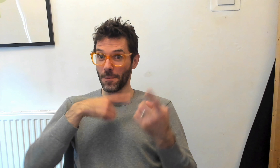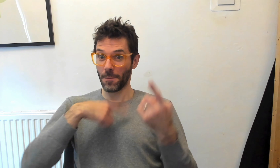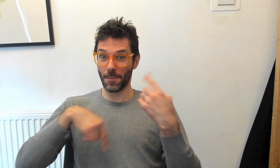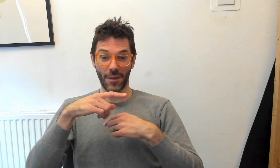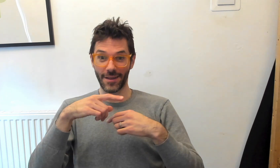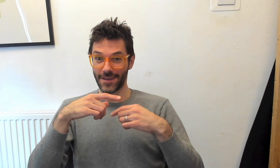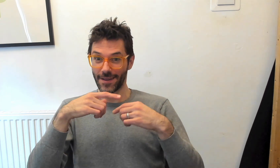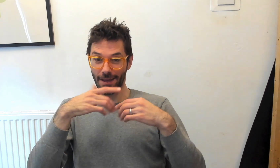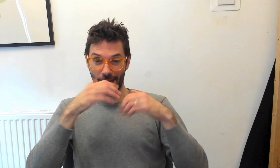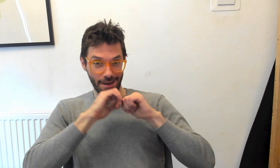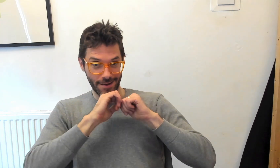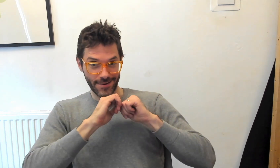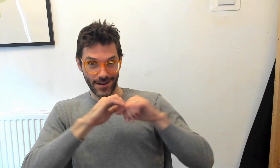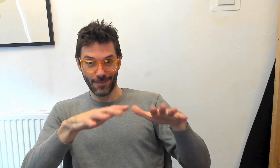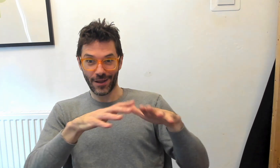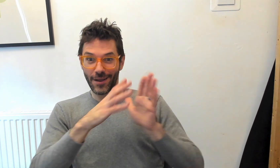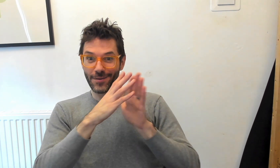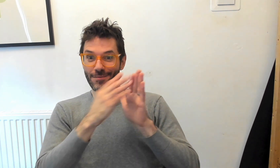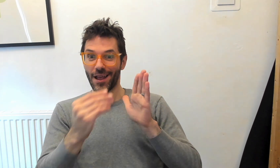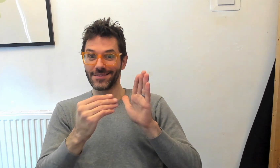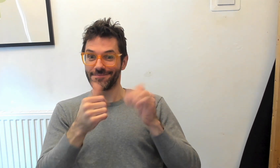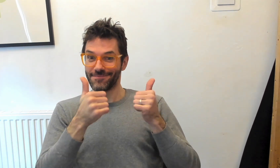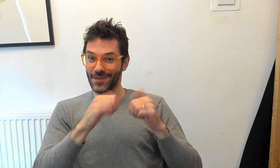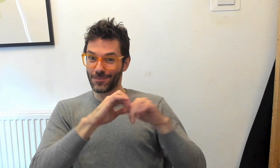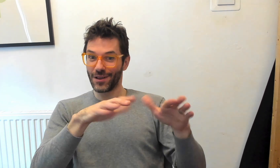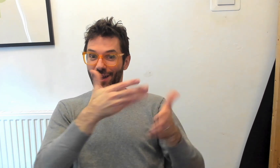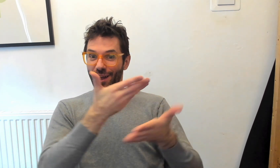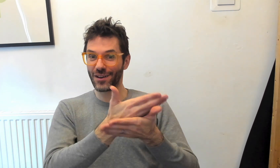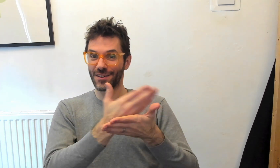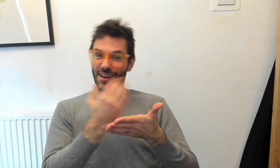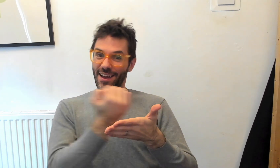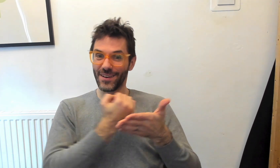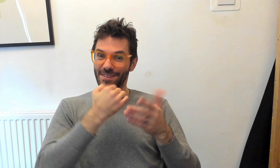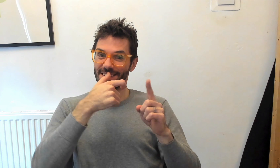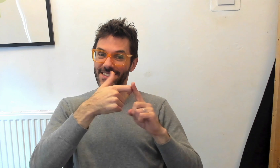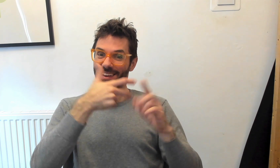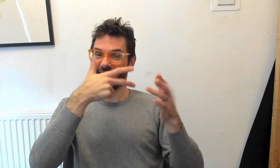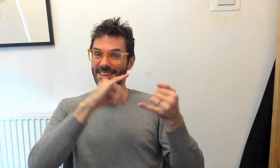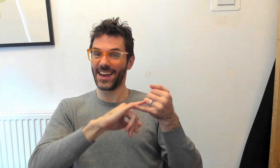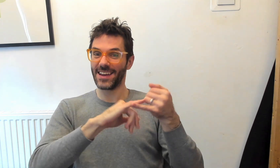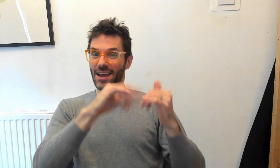So we deploy our models on our Kubernetes environment.